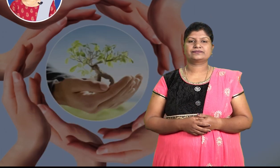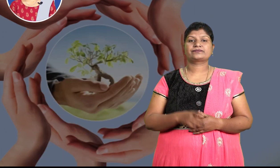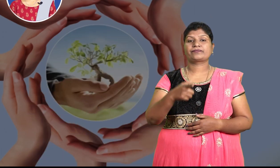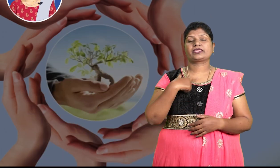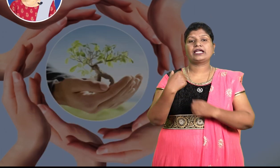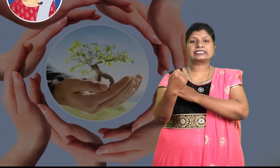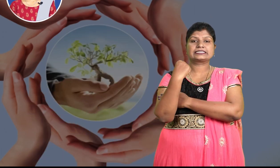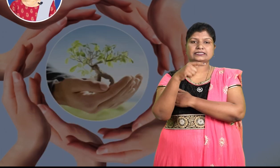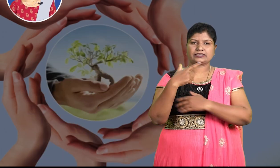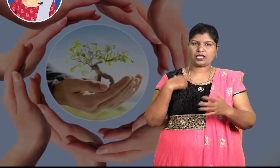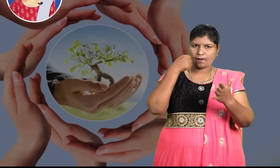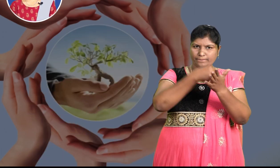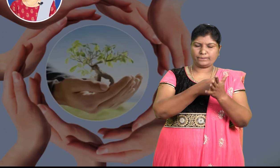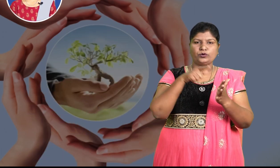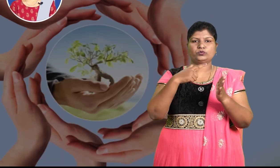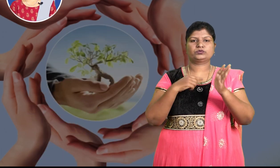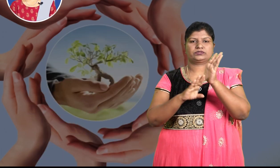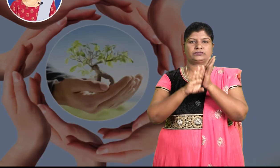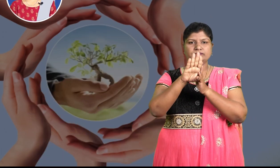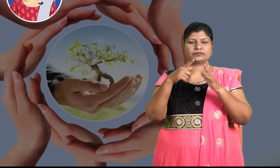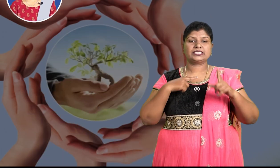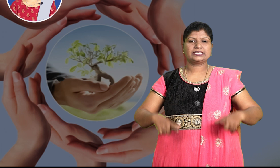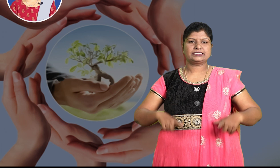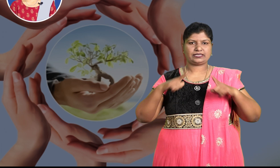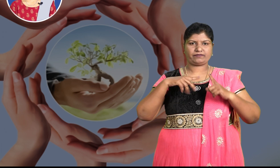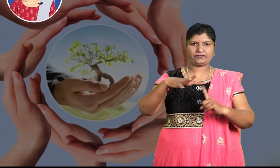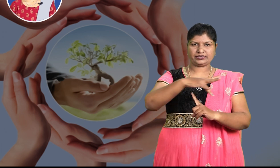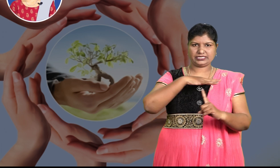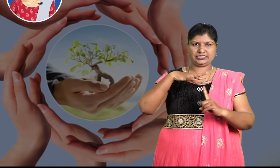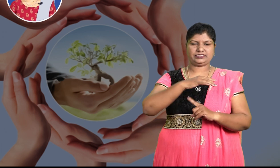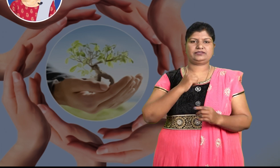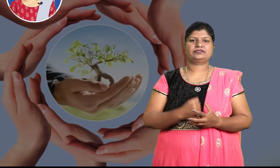Rights approach to improve the living conditions.